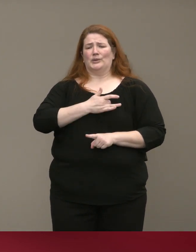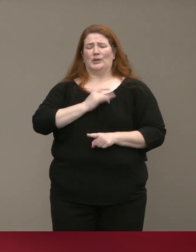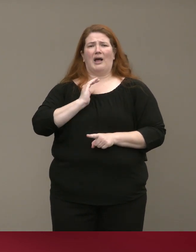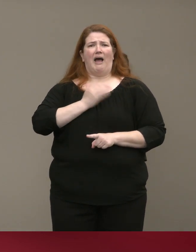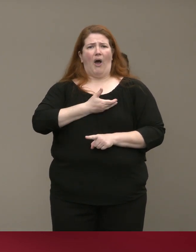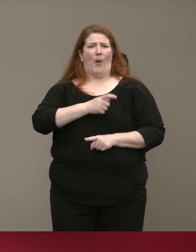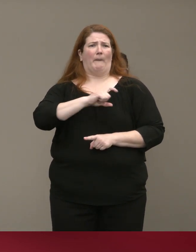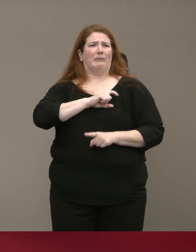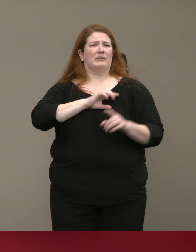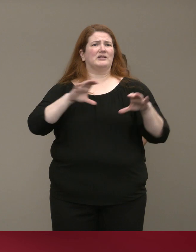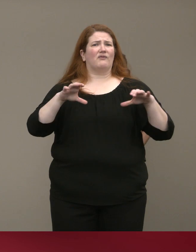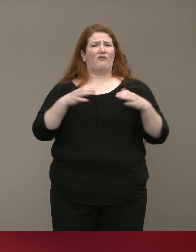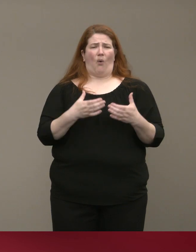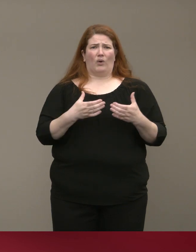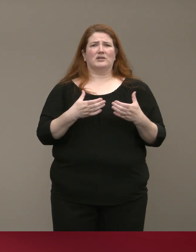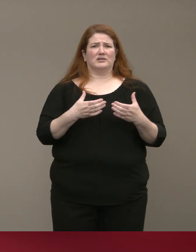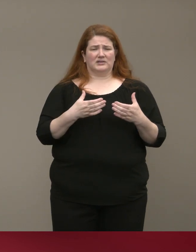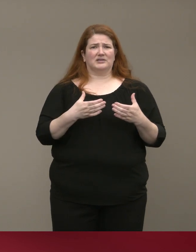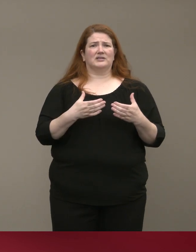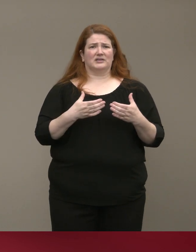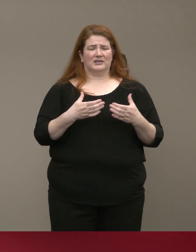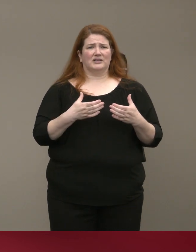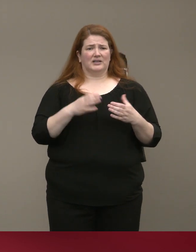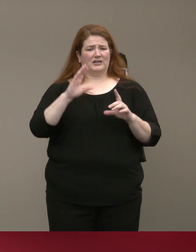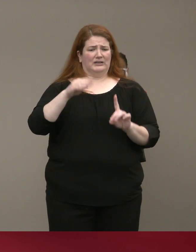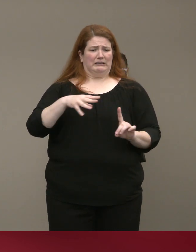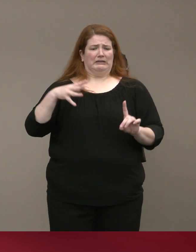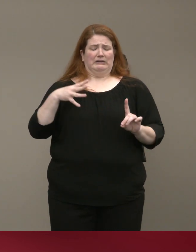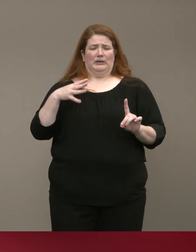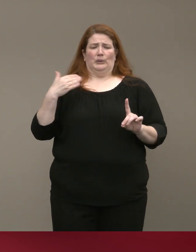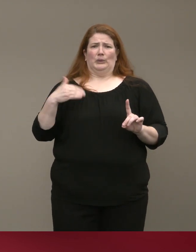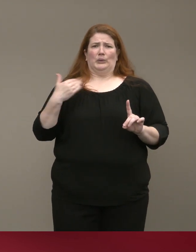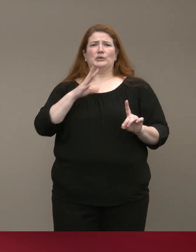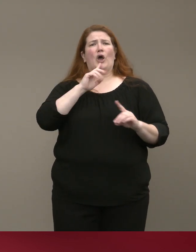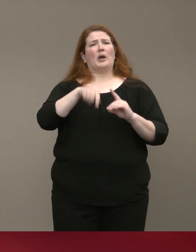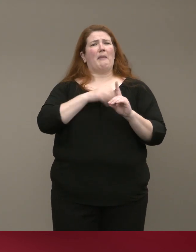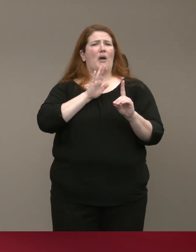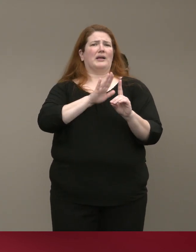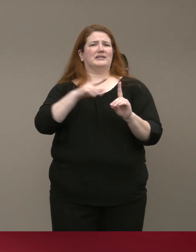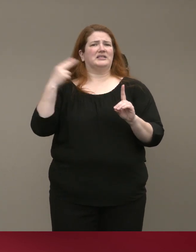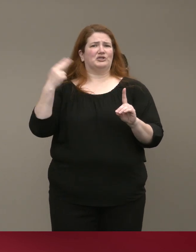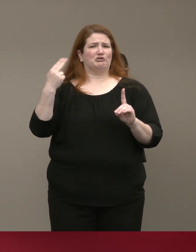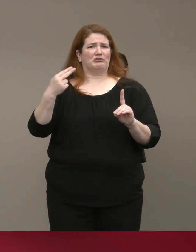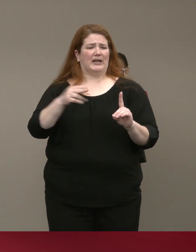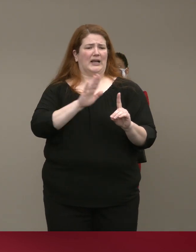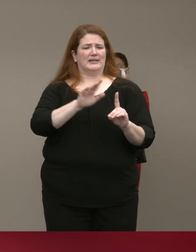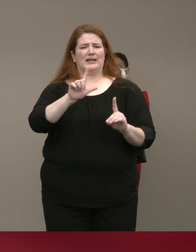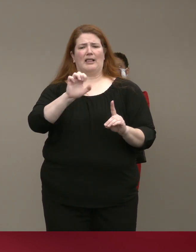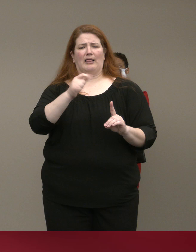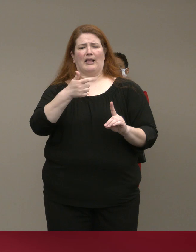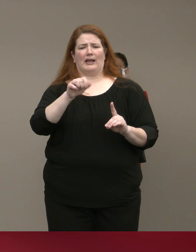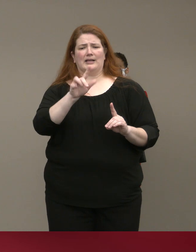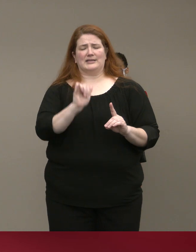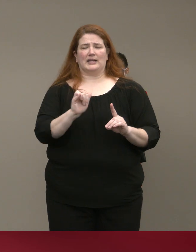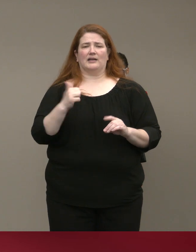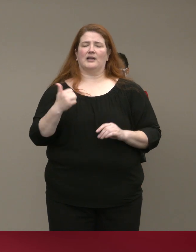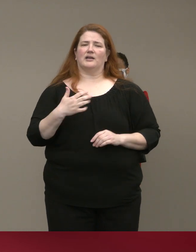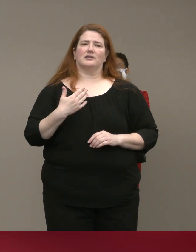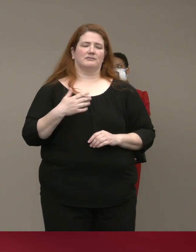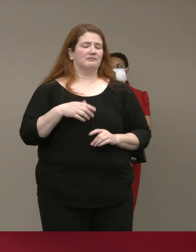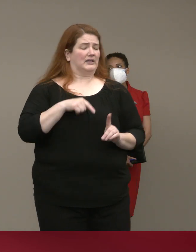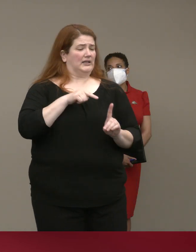it more to the limelight. Sure. So we're always. So can you please talk about him and his legacy? Surely. So David Dorn was a